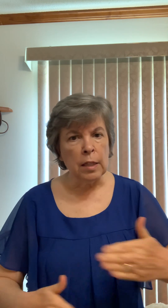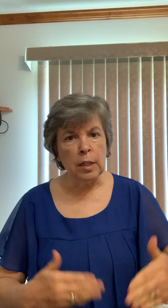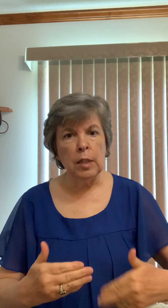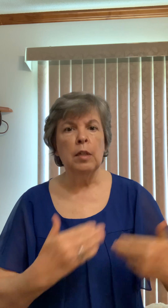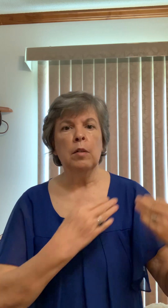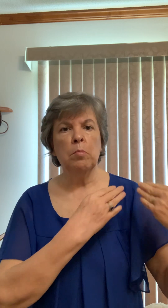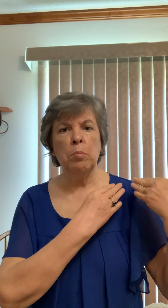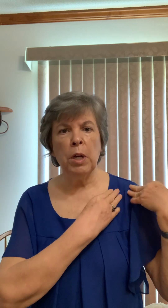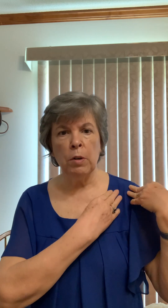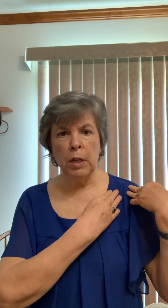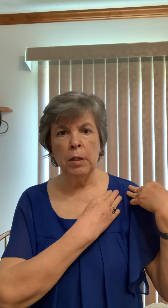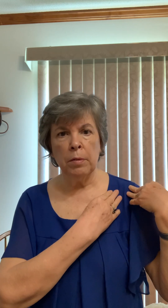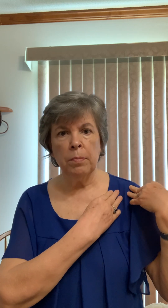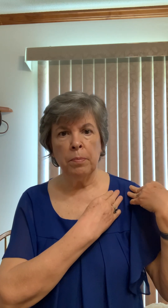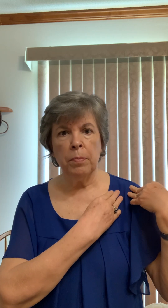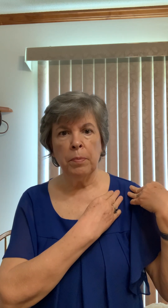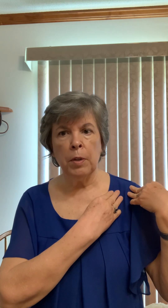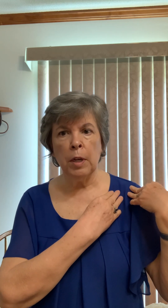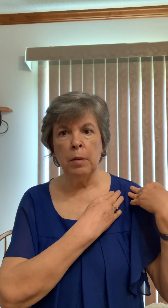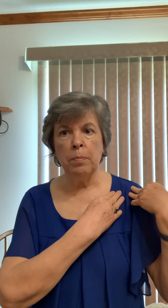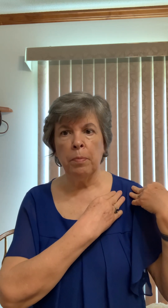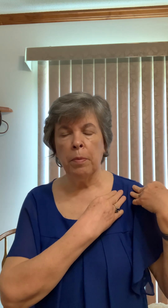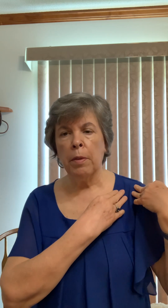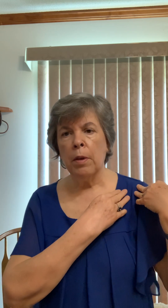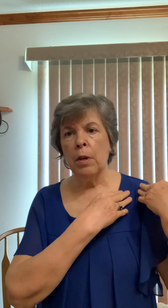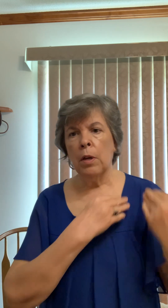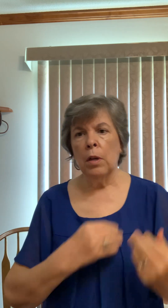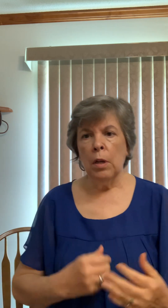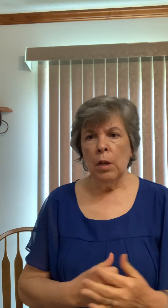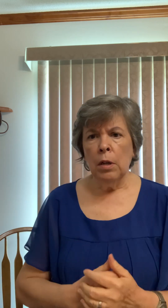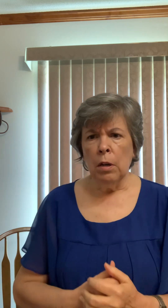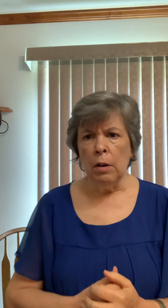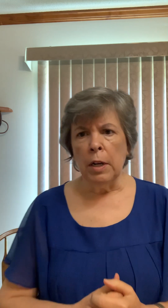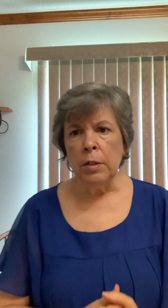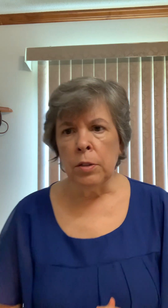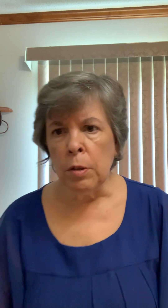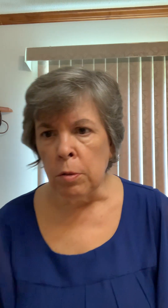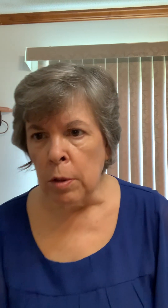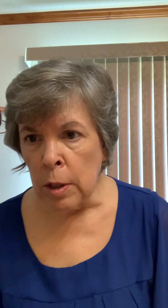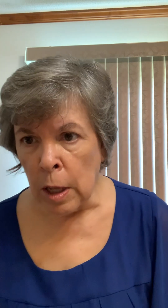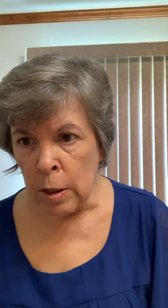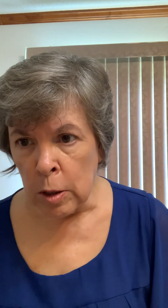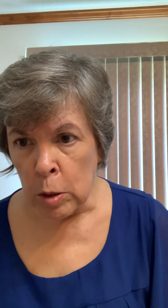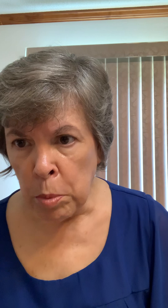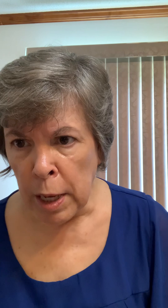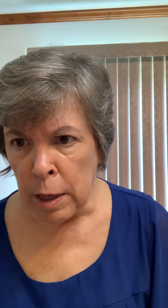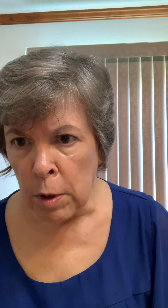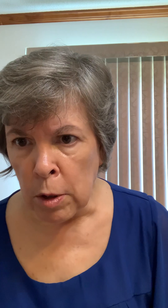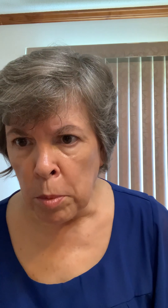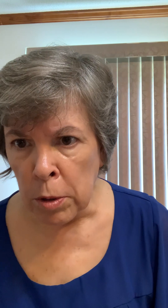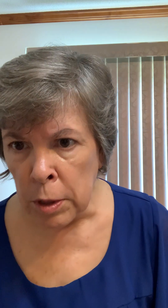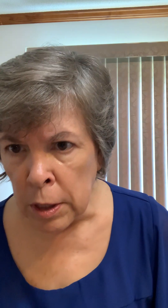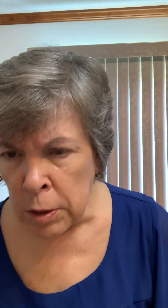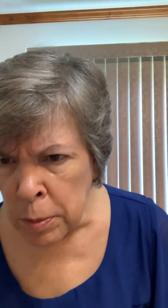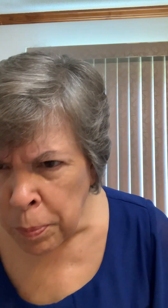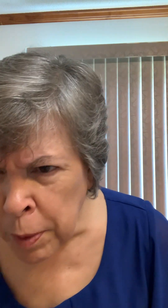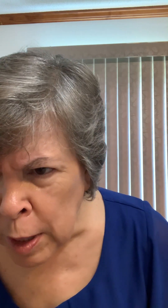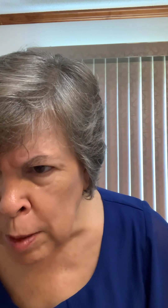gladly bearing. Okay. All right. So that's explaining what our burden is. He bled